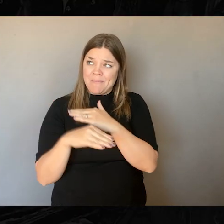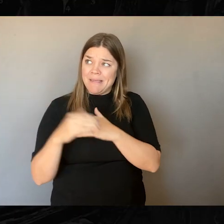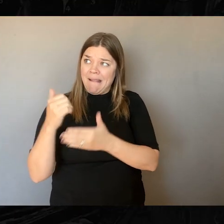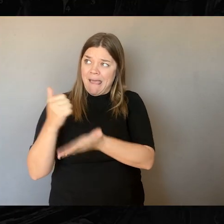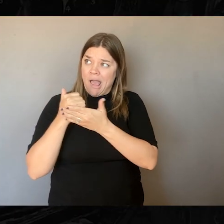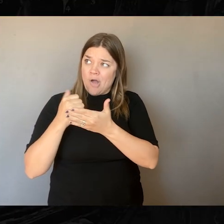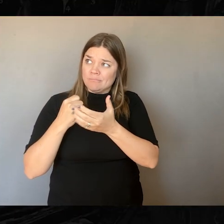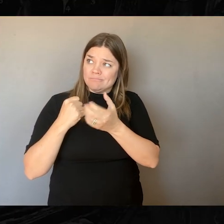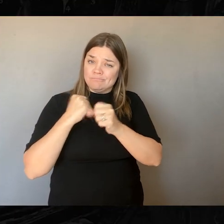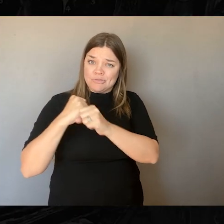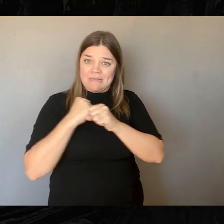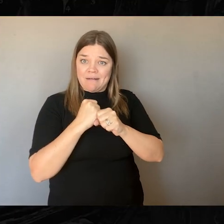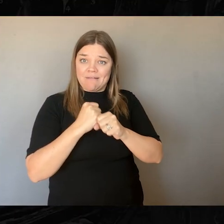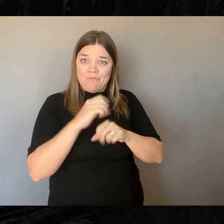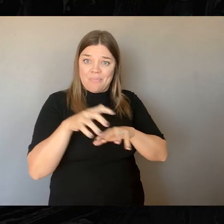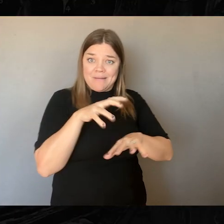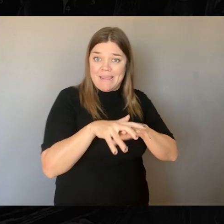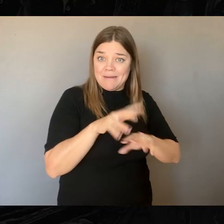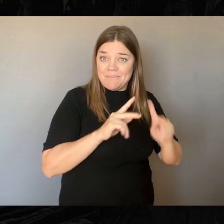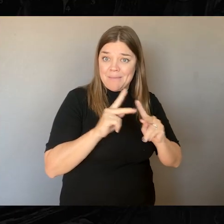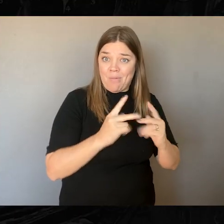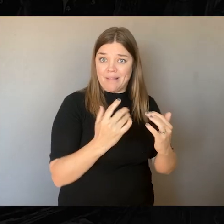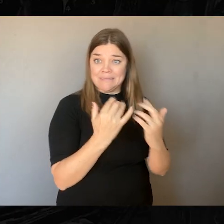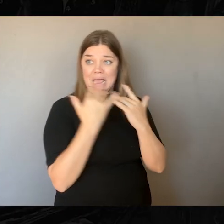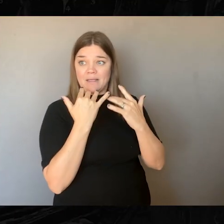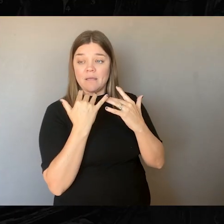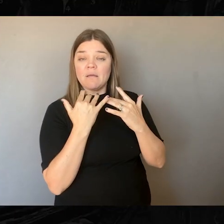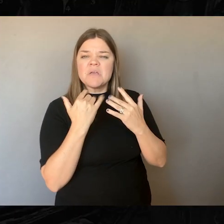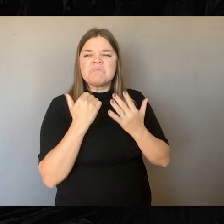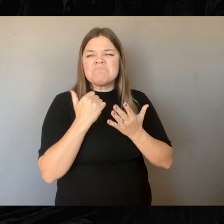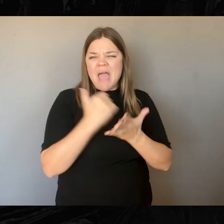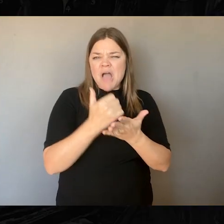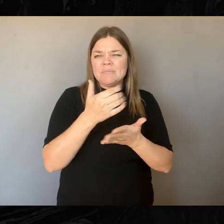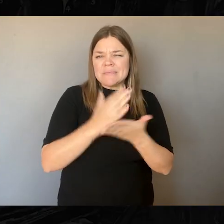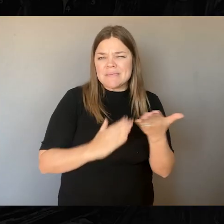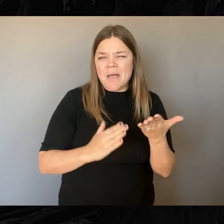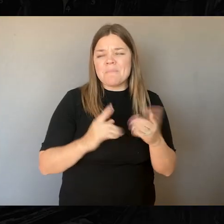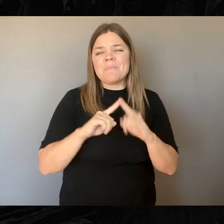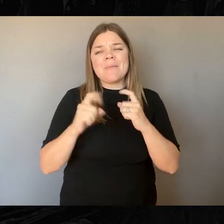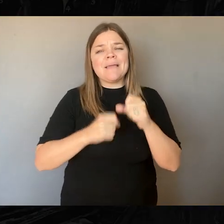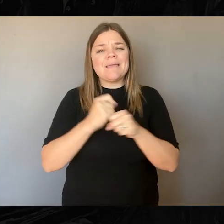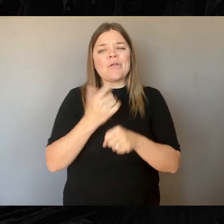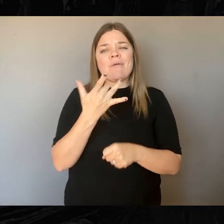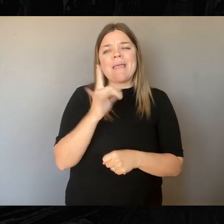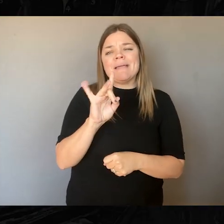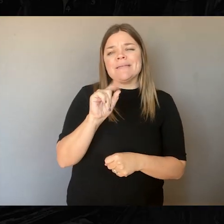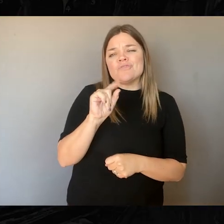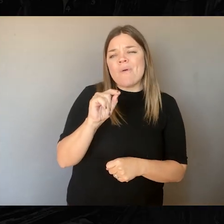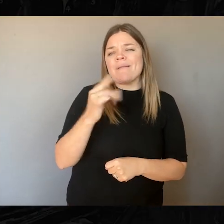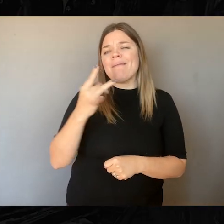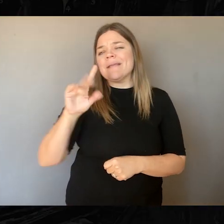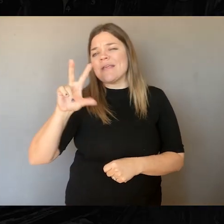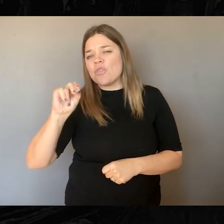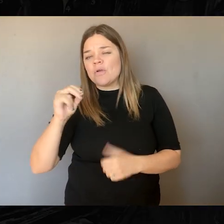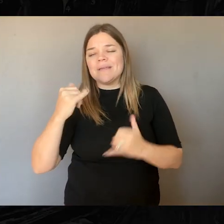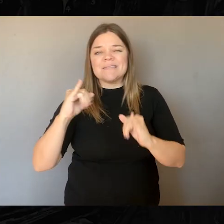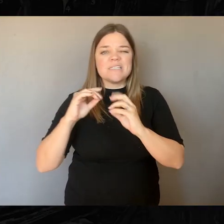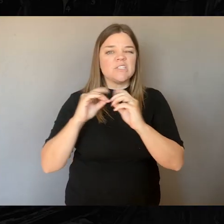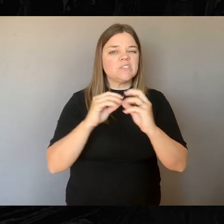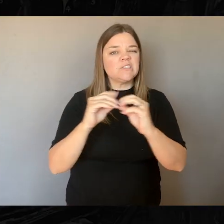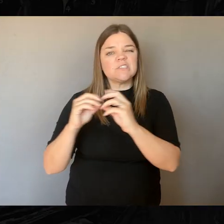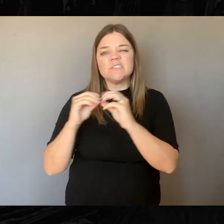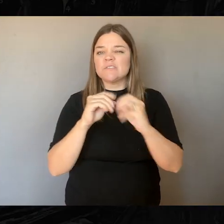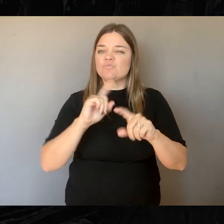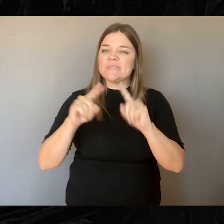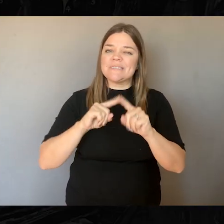Native attacks. And it did help some, but throughout the 1820s and the early 1830s, there were still clashes between various